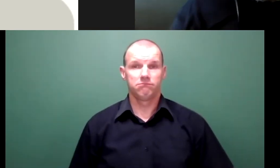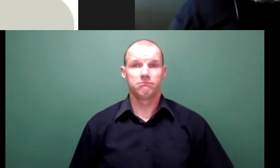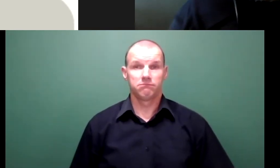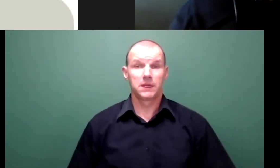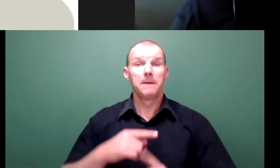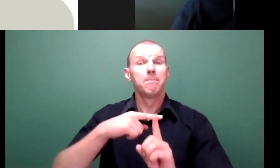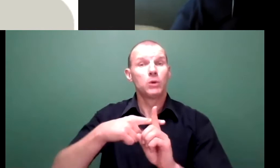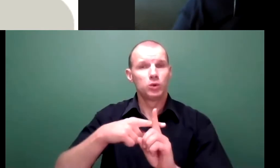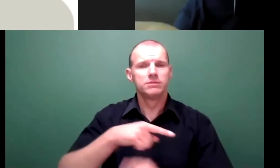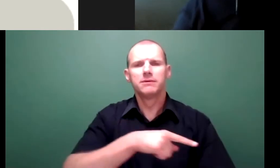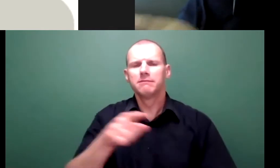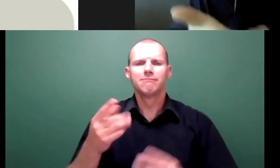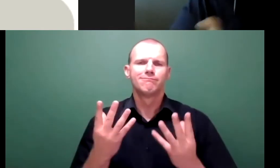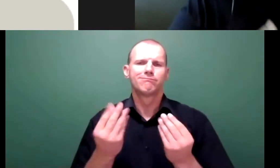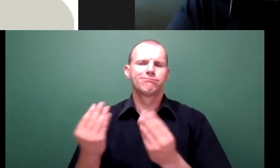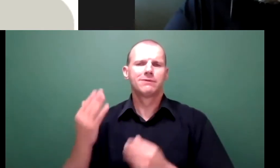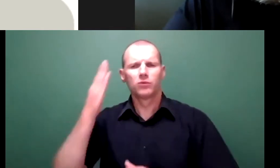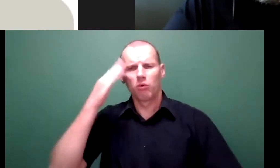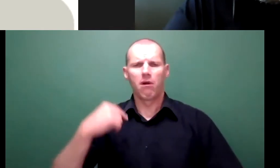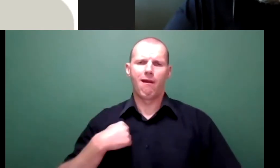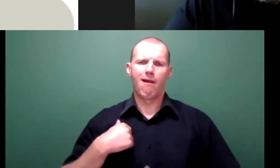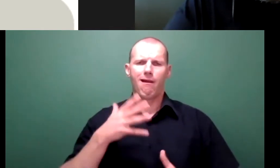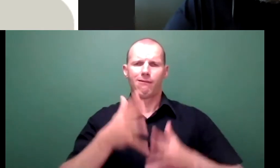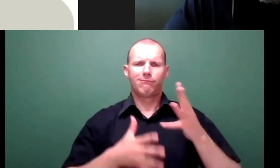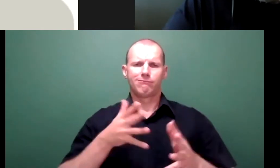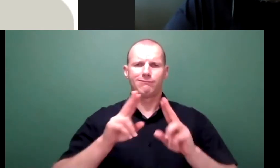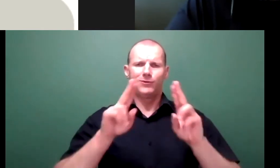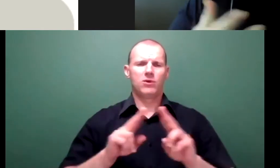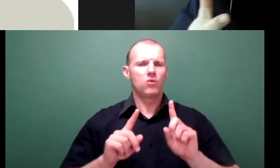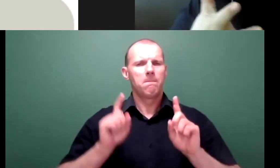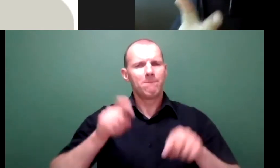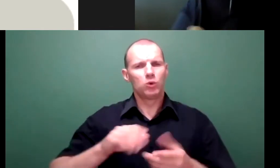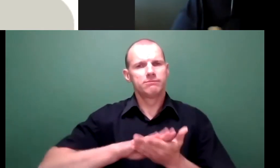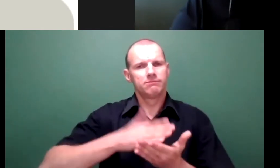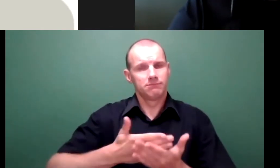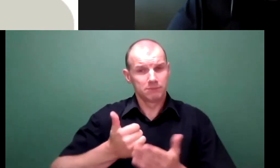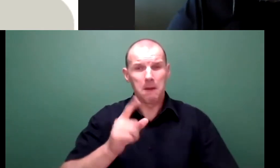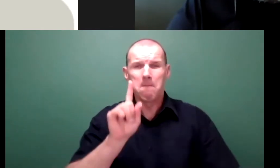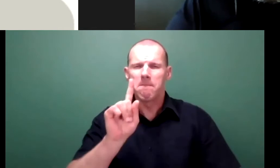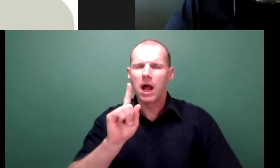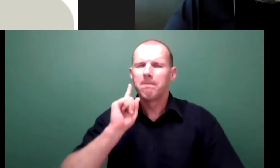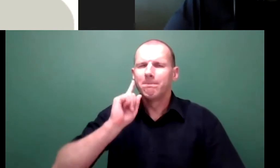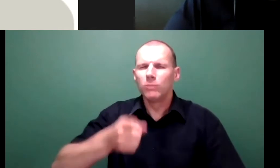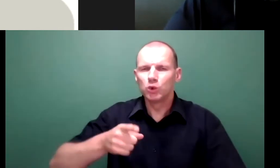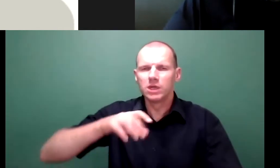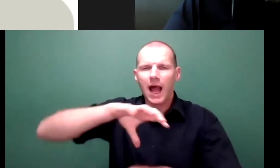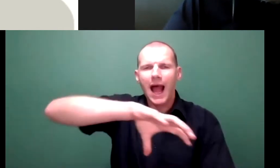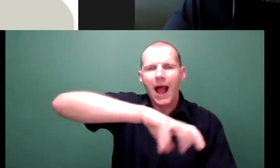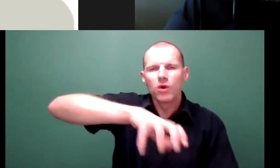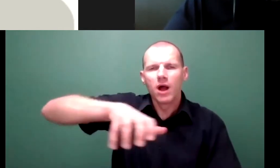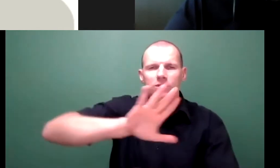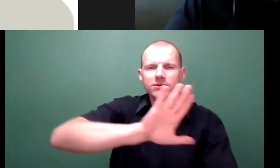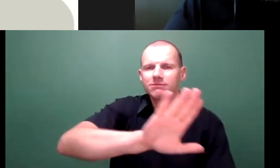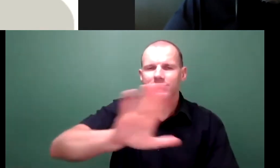also with the Deaf Association, and then that is then submitted with us. It's like a portfolio of evidence, so that